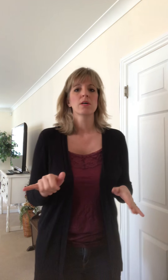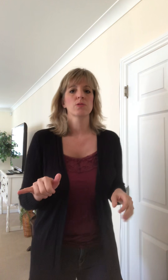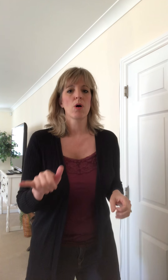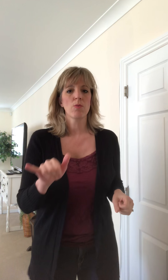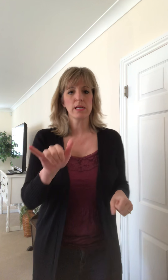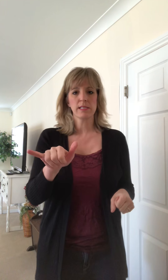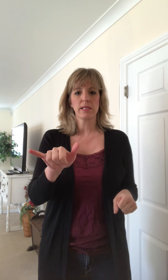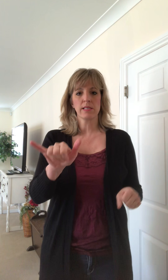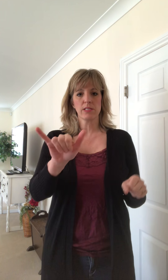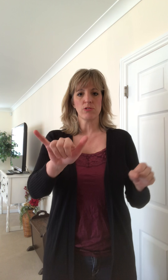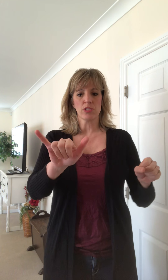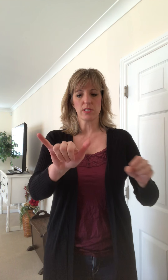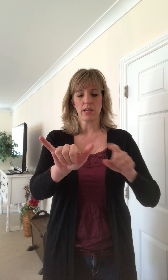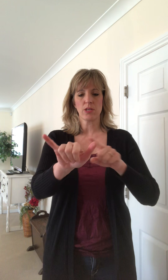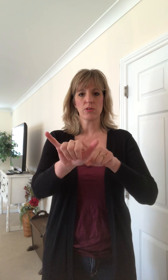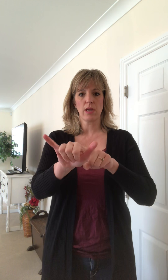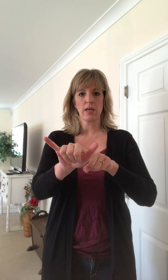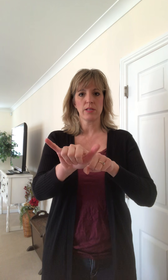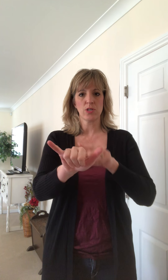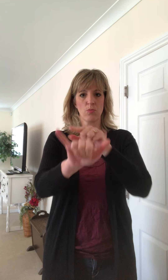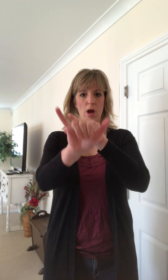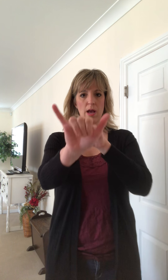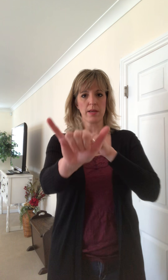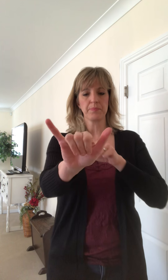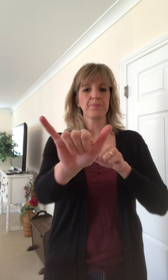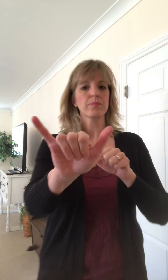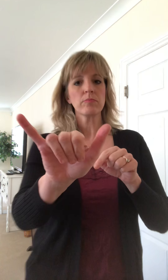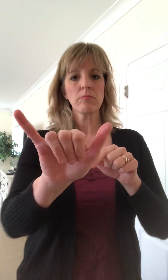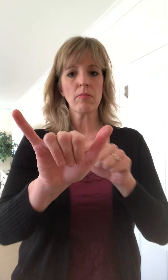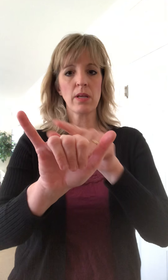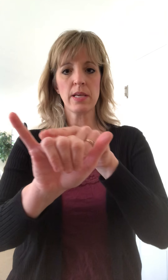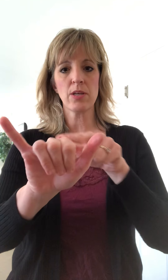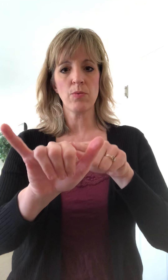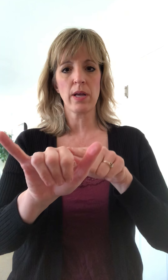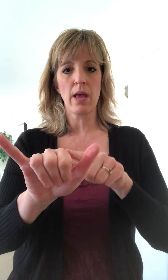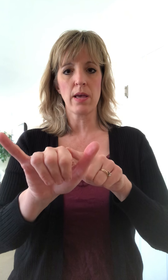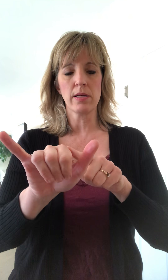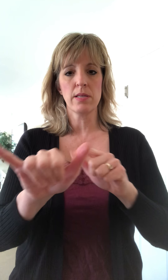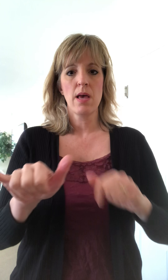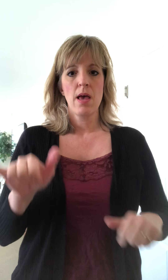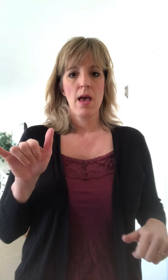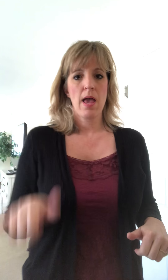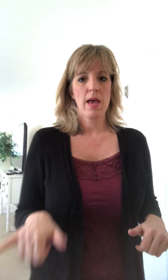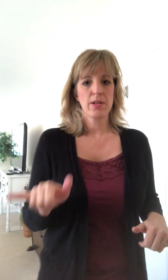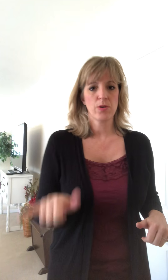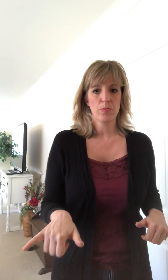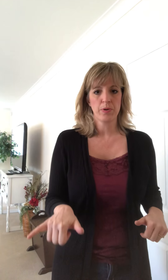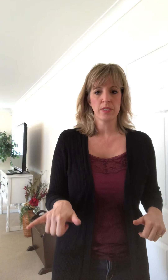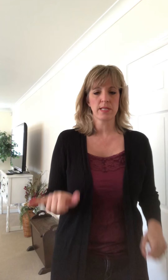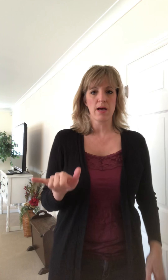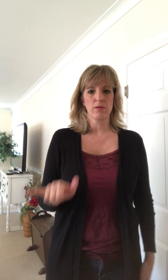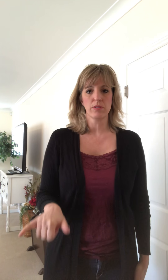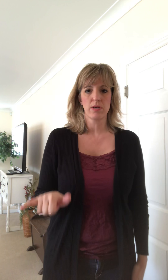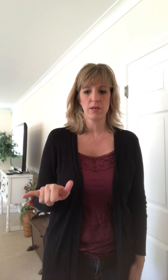So OIC is you just take your hand, your Y, you take your Y hand and you put it down,